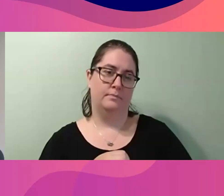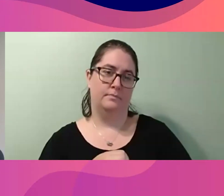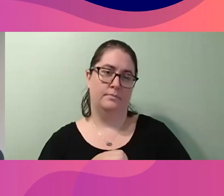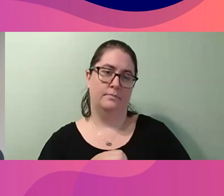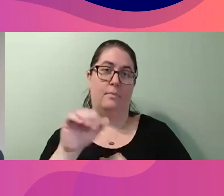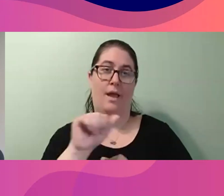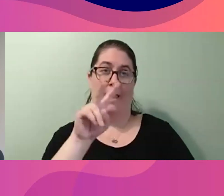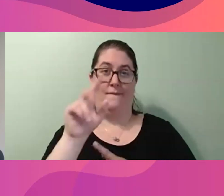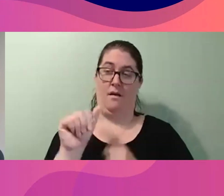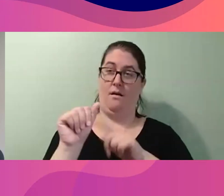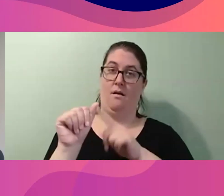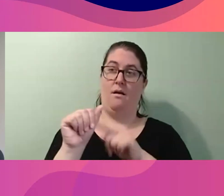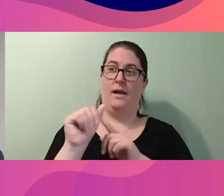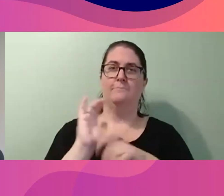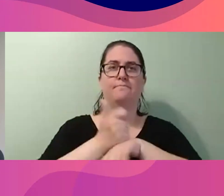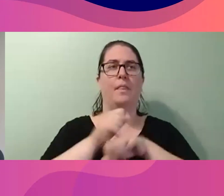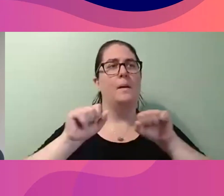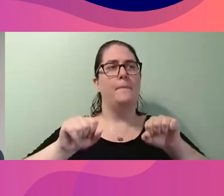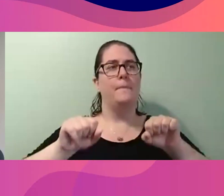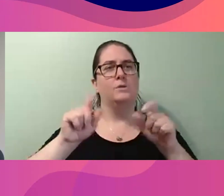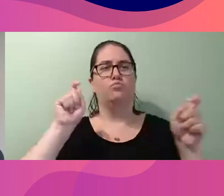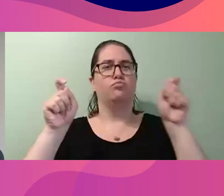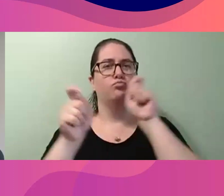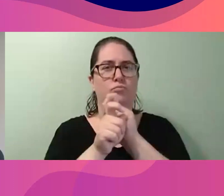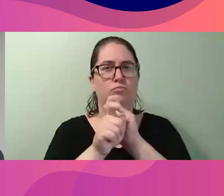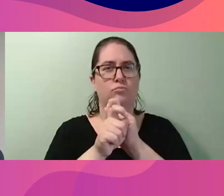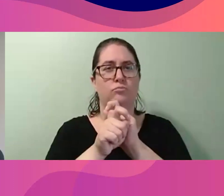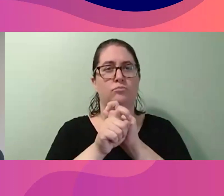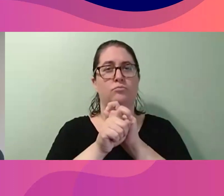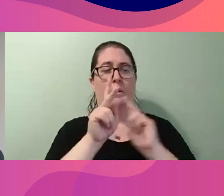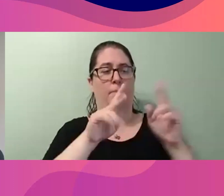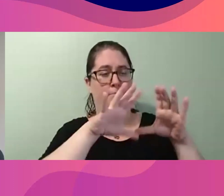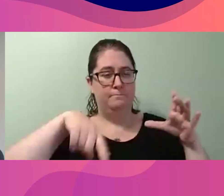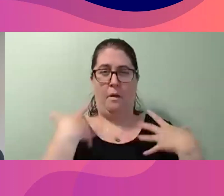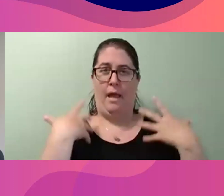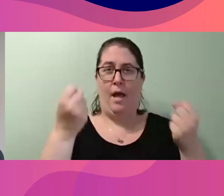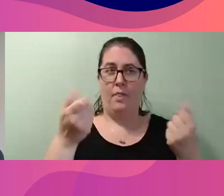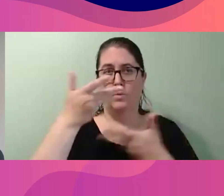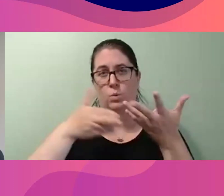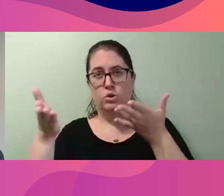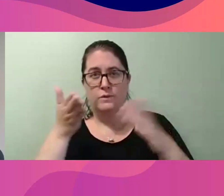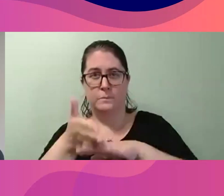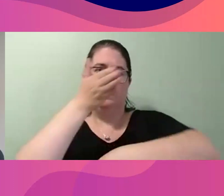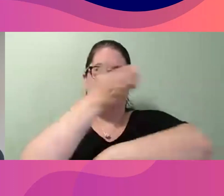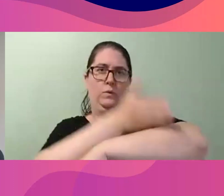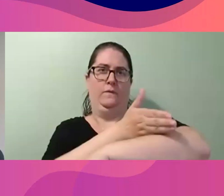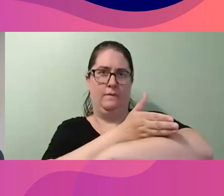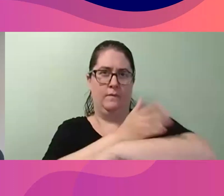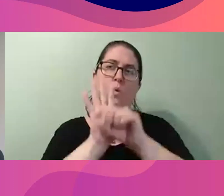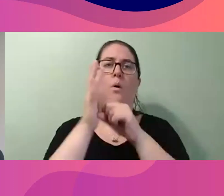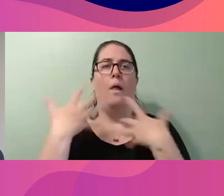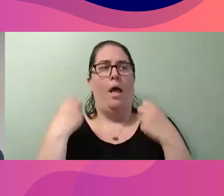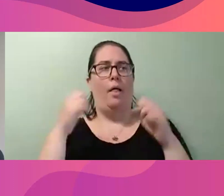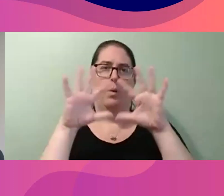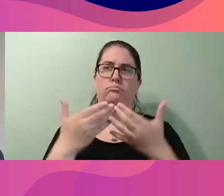AVA is about creating the capacity to transform population and community health and social services to promote health and